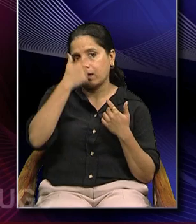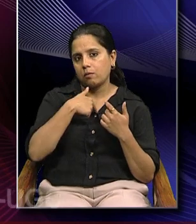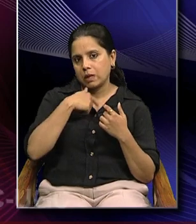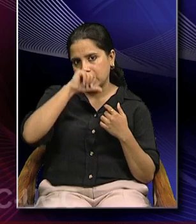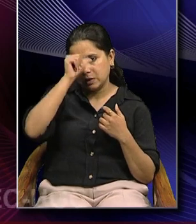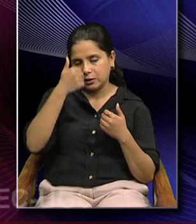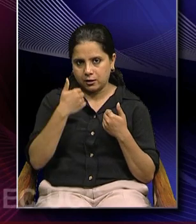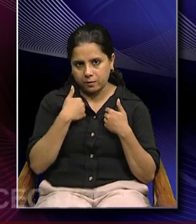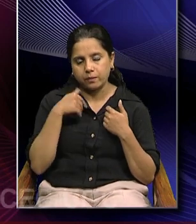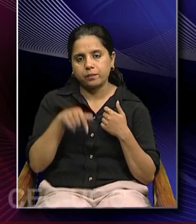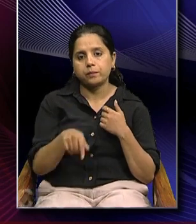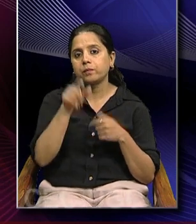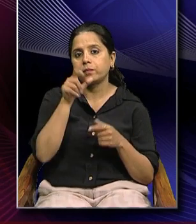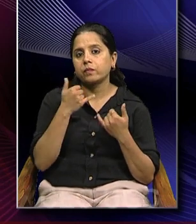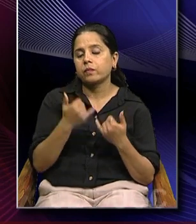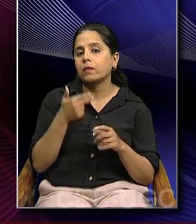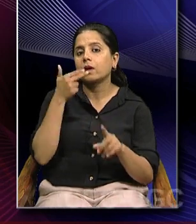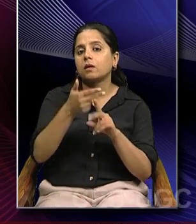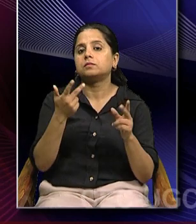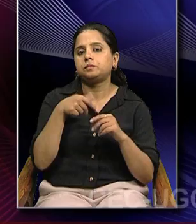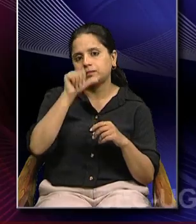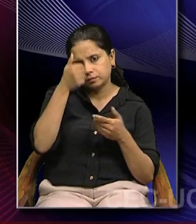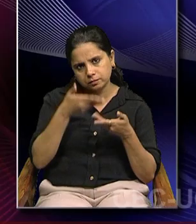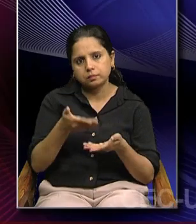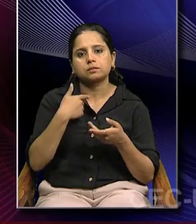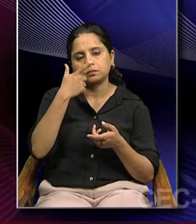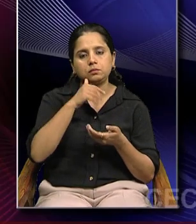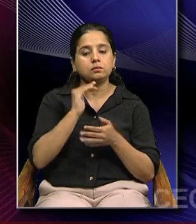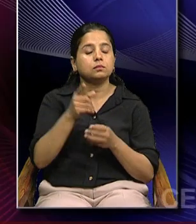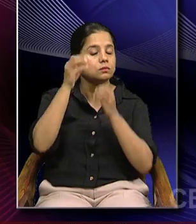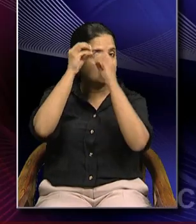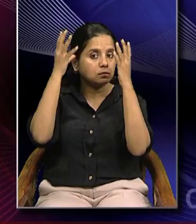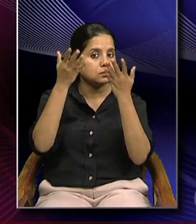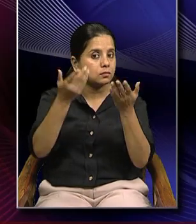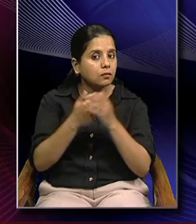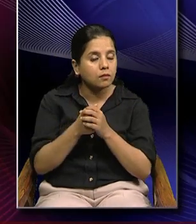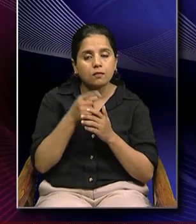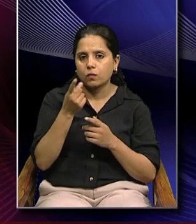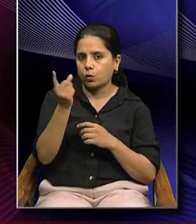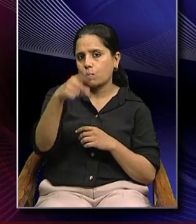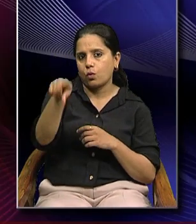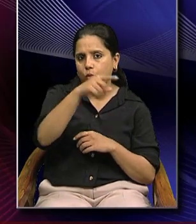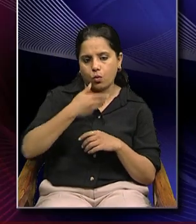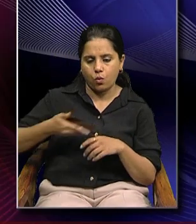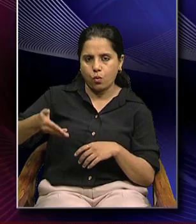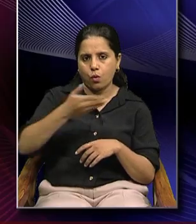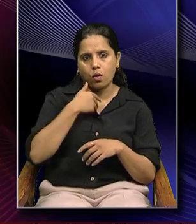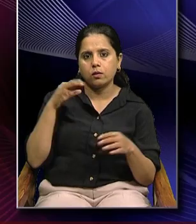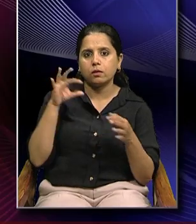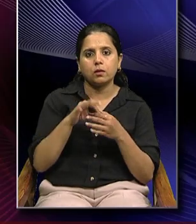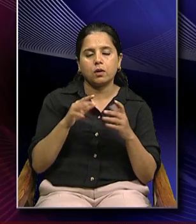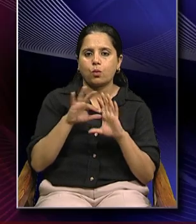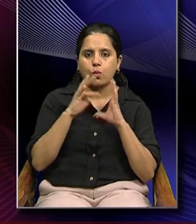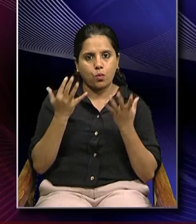India, so I am basically being called as citizen of India. So, imagine that you all or we all belong to a